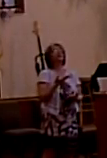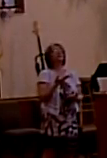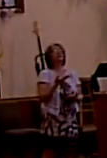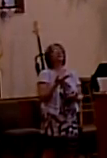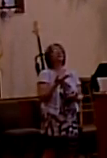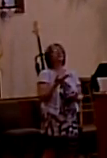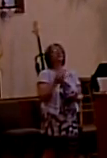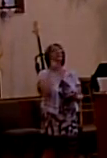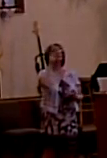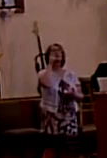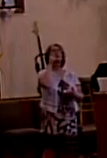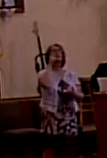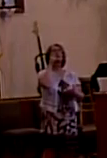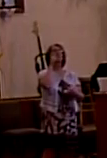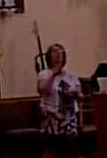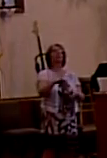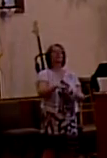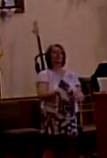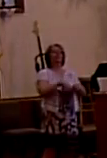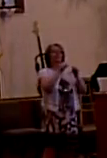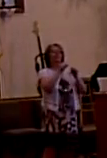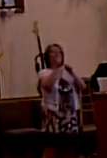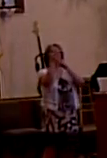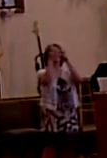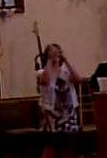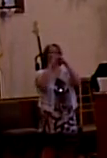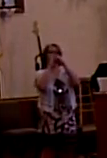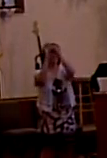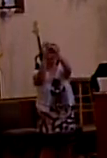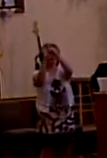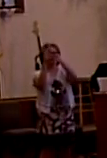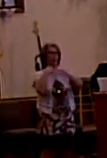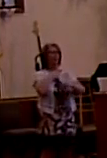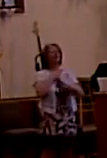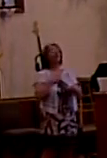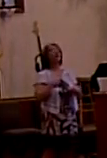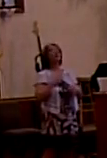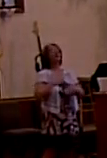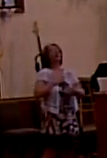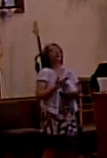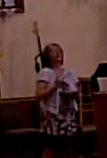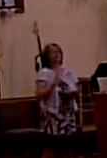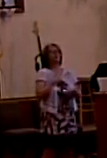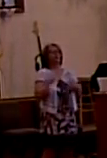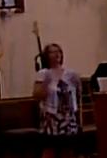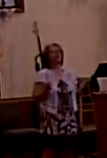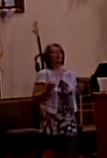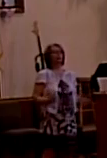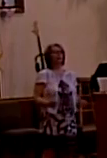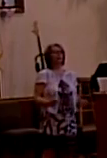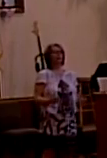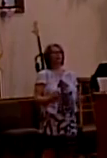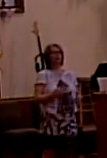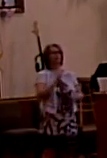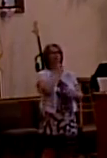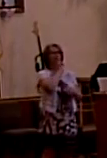that Father, you take it from there. We confess that we're a sinner. We confess that it's all about